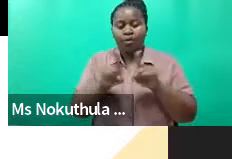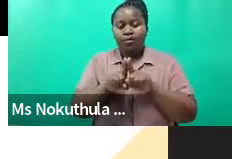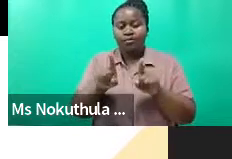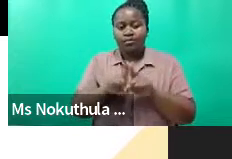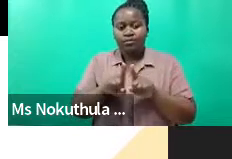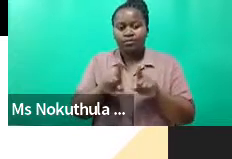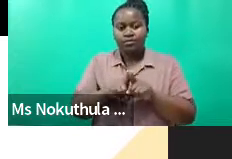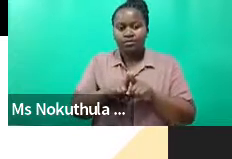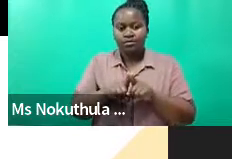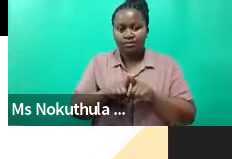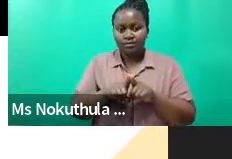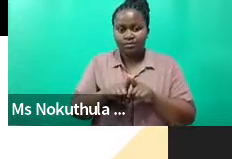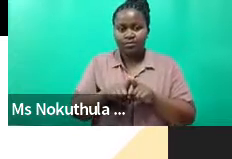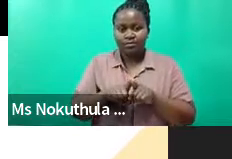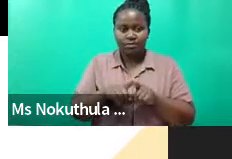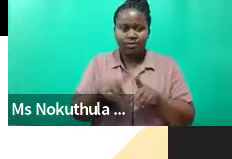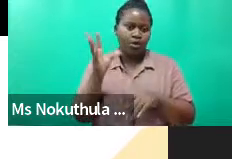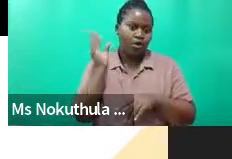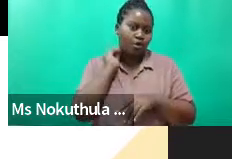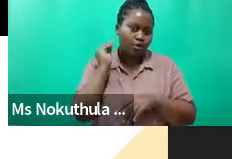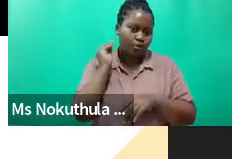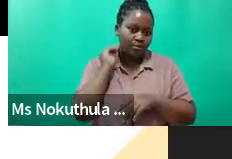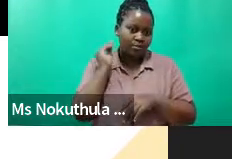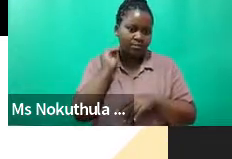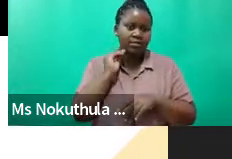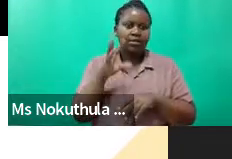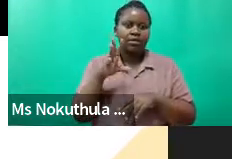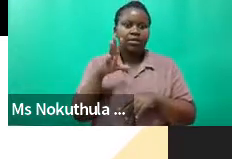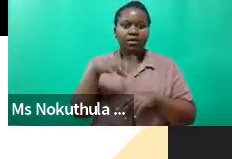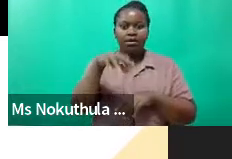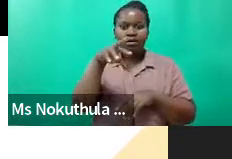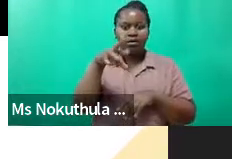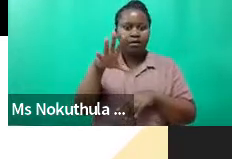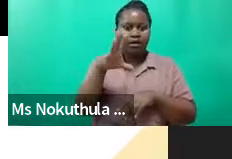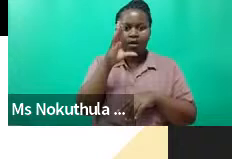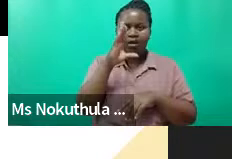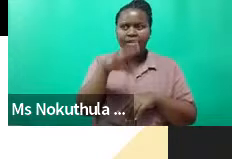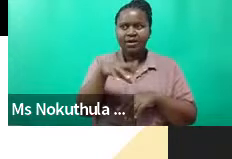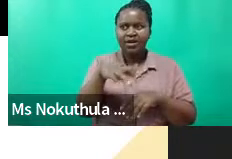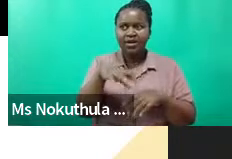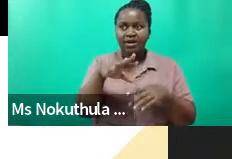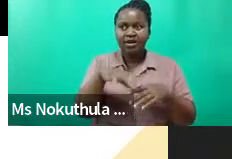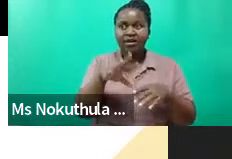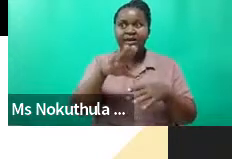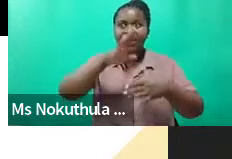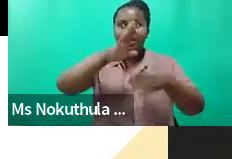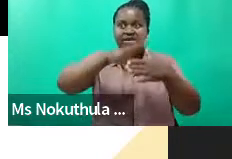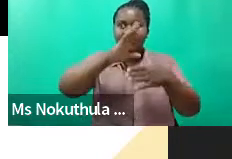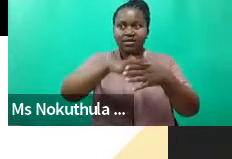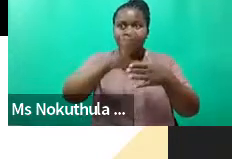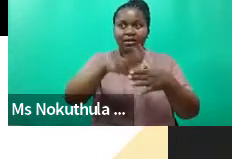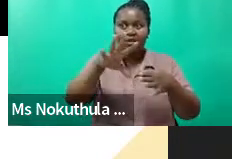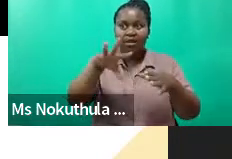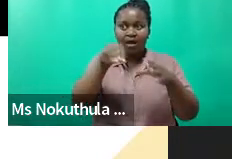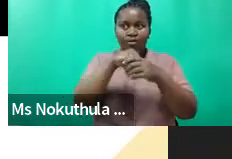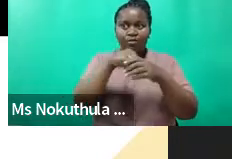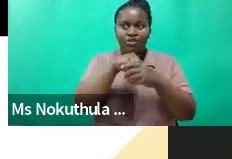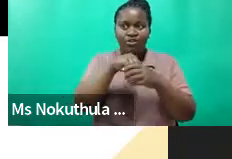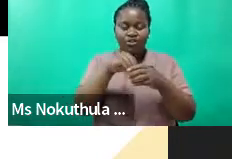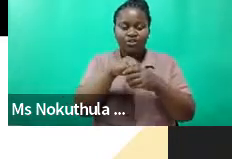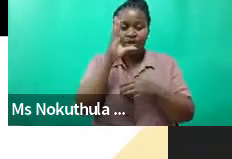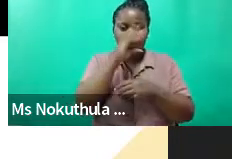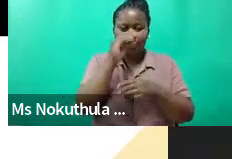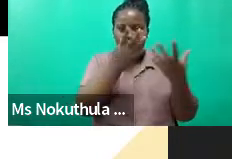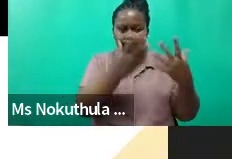have concepts such as reasonable accommodation that many of you have spoken about today and will continue to speak about. And for